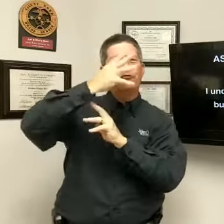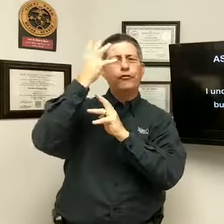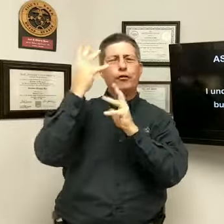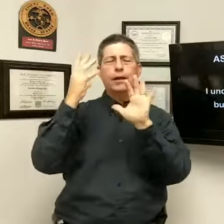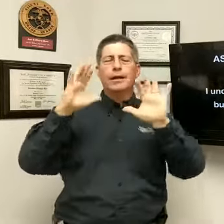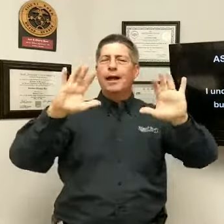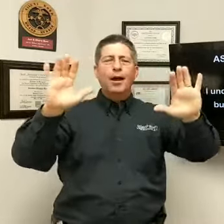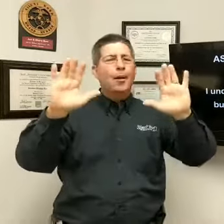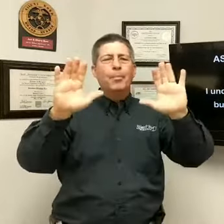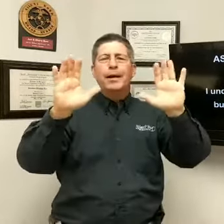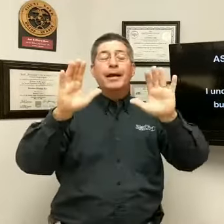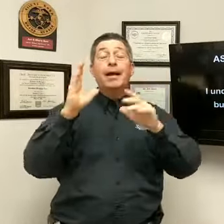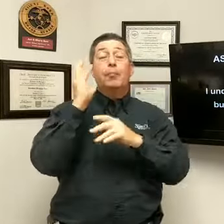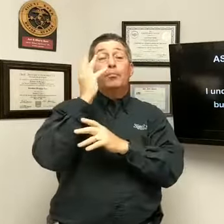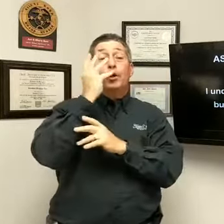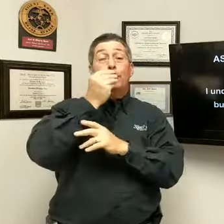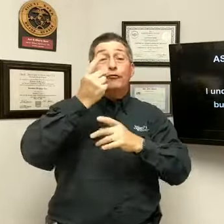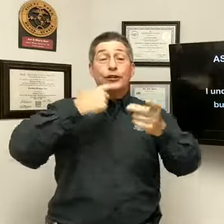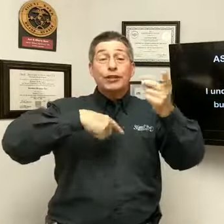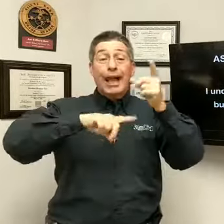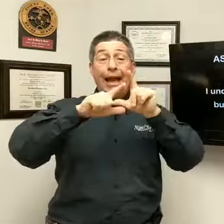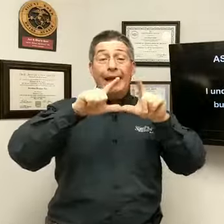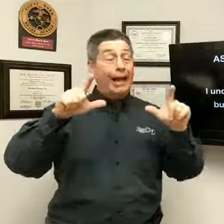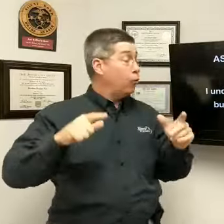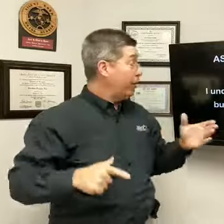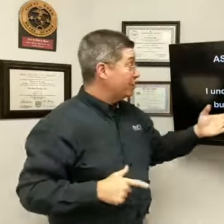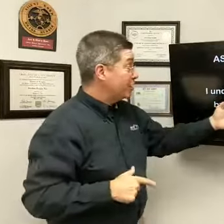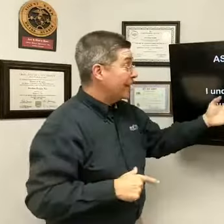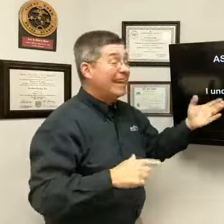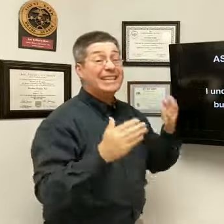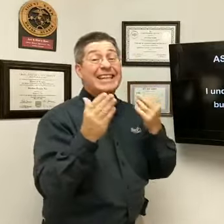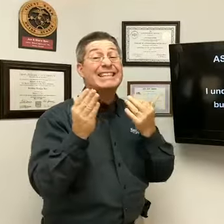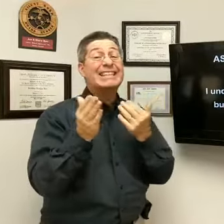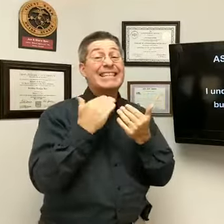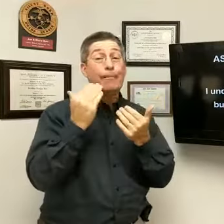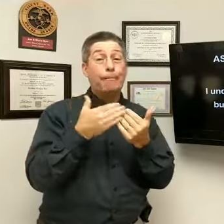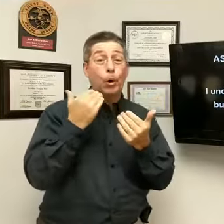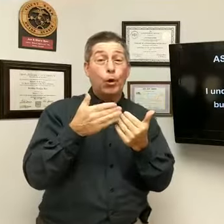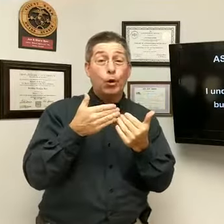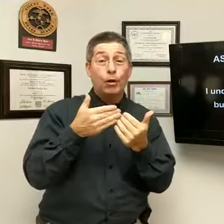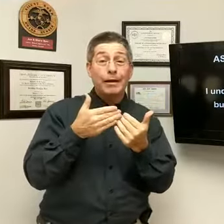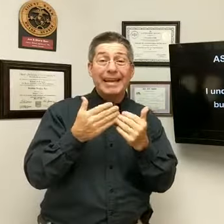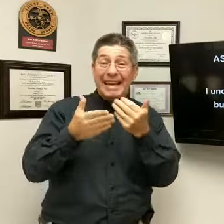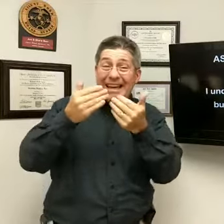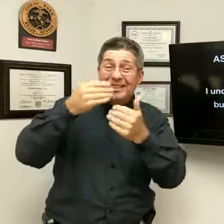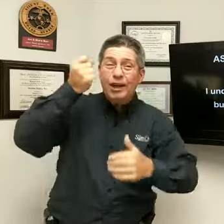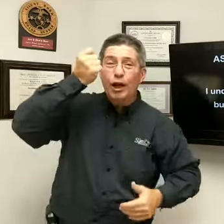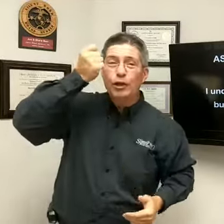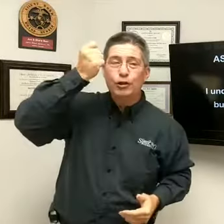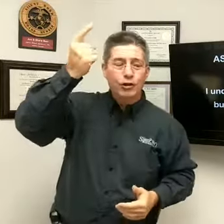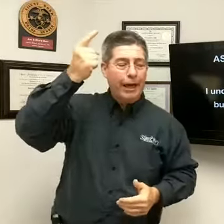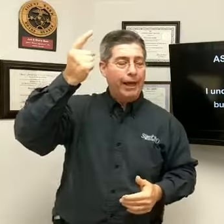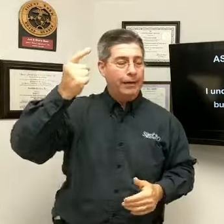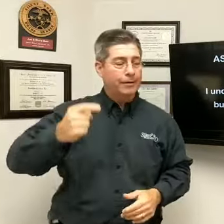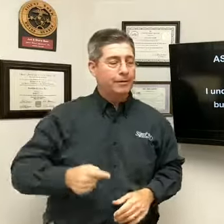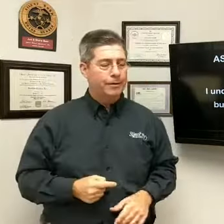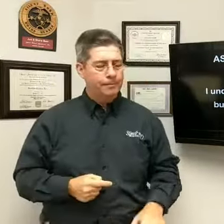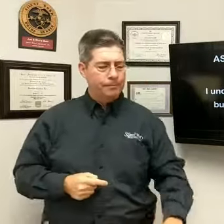beautiful, but beautiful sign language is simple, easy to understand.